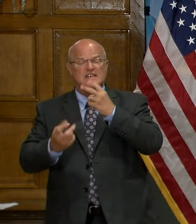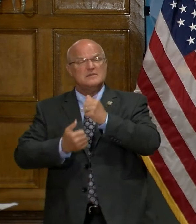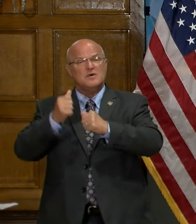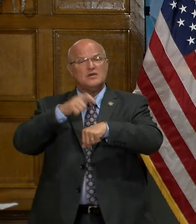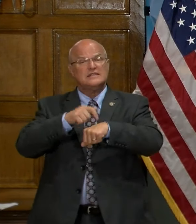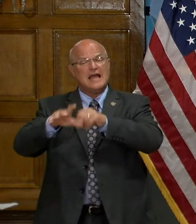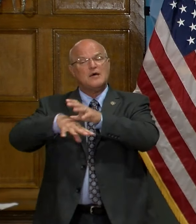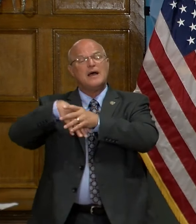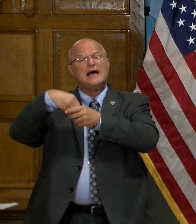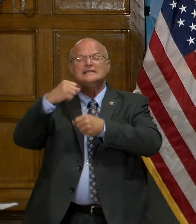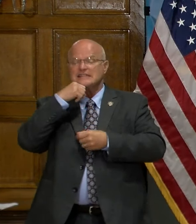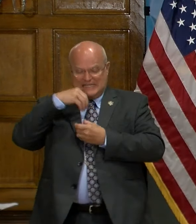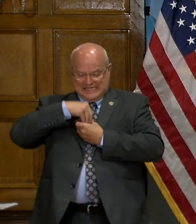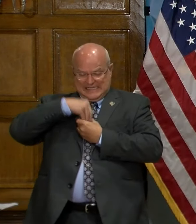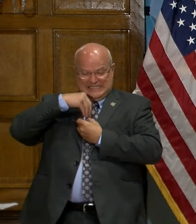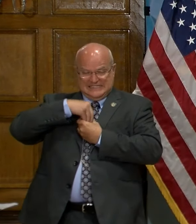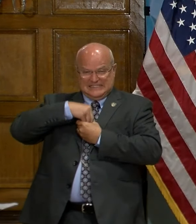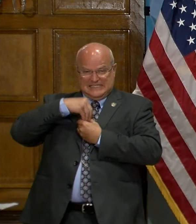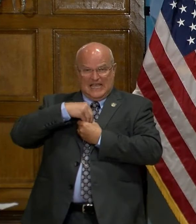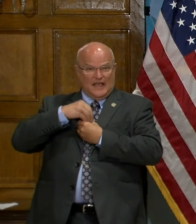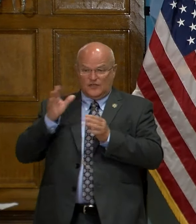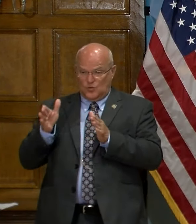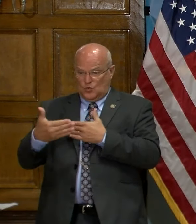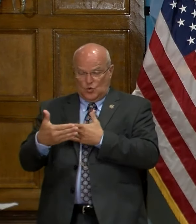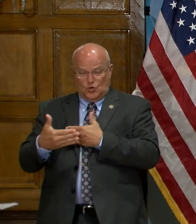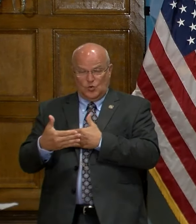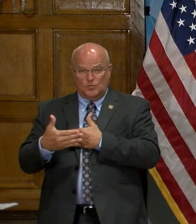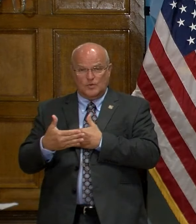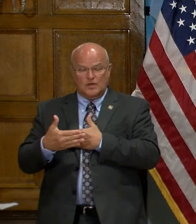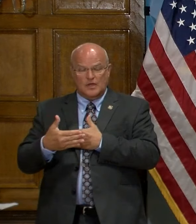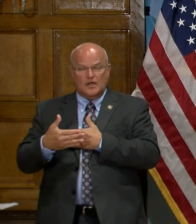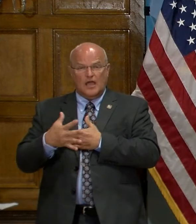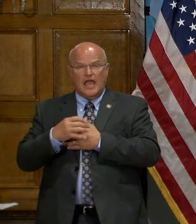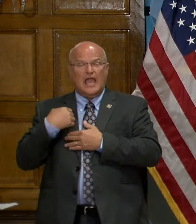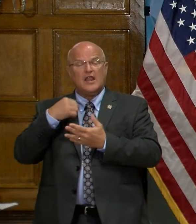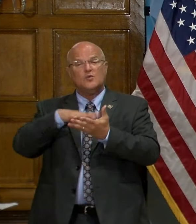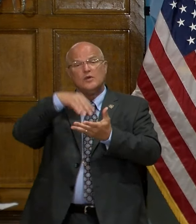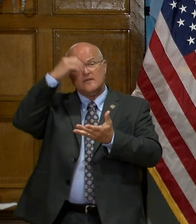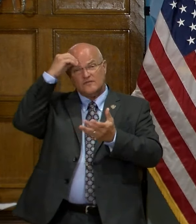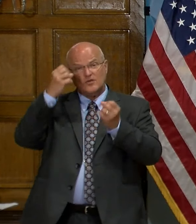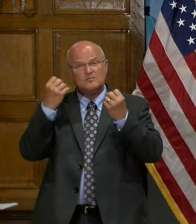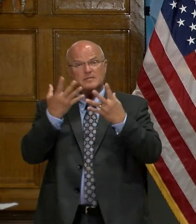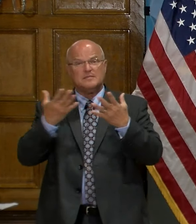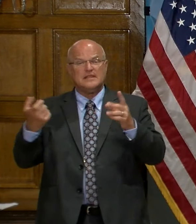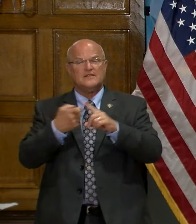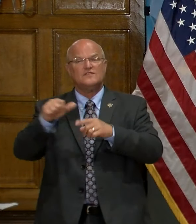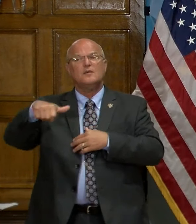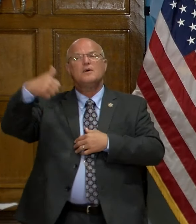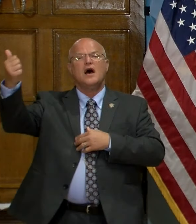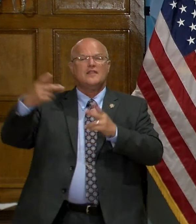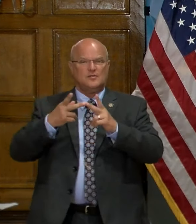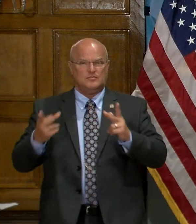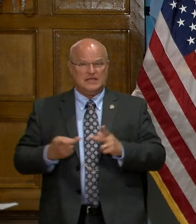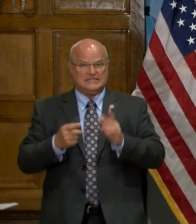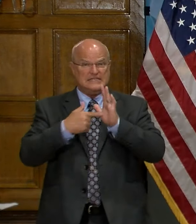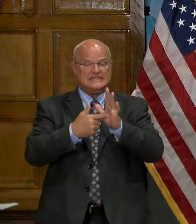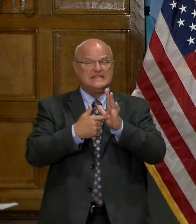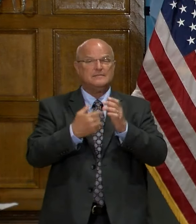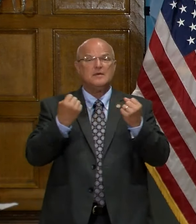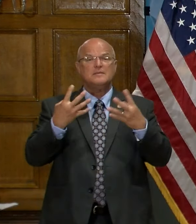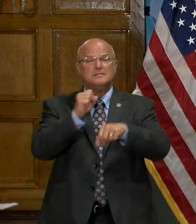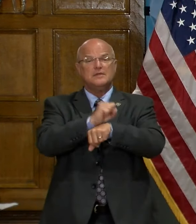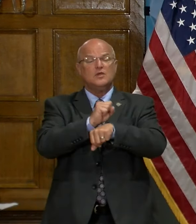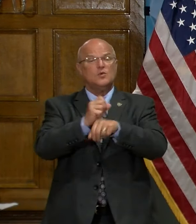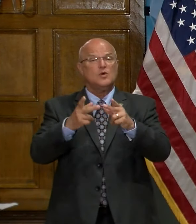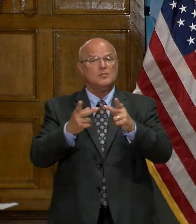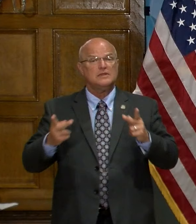most cases not in the residents' rooms, and we've learned a lot of things from other settings. For example, in many work